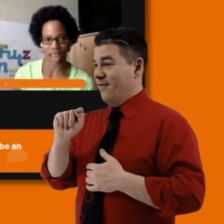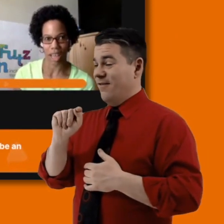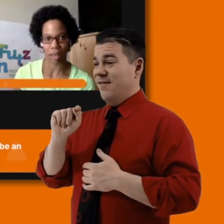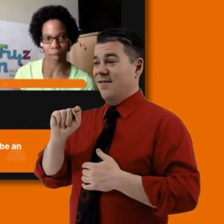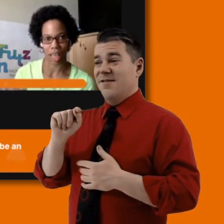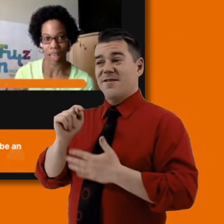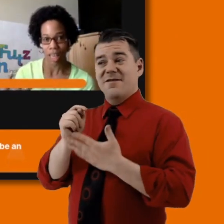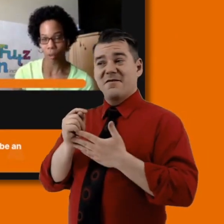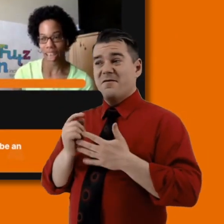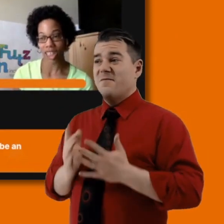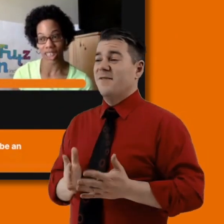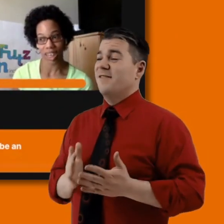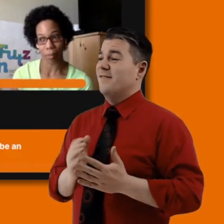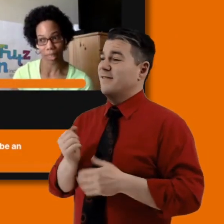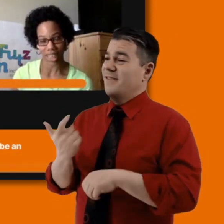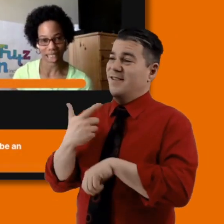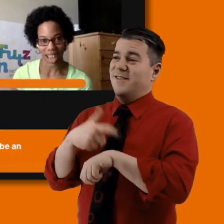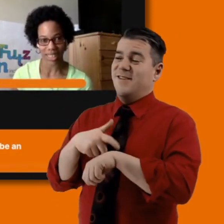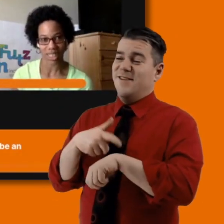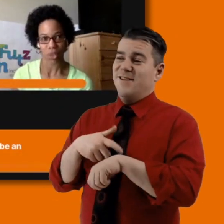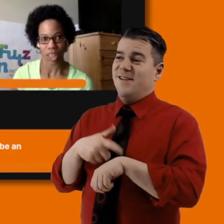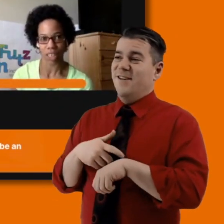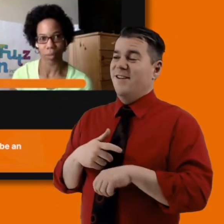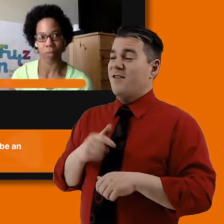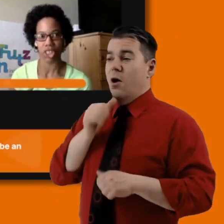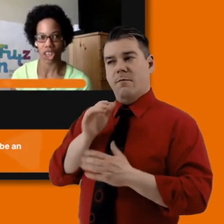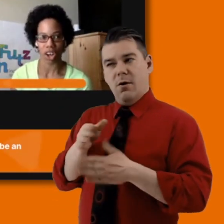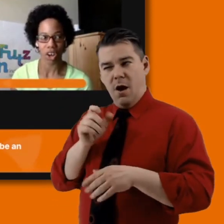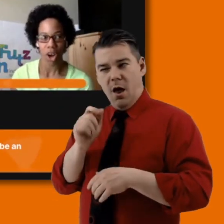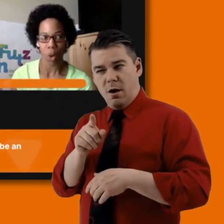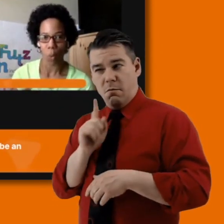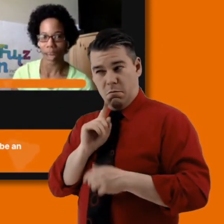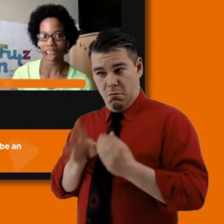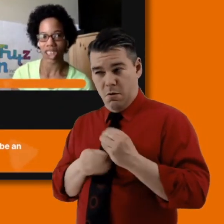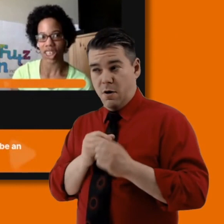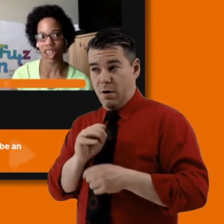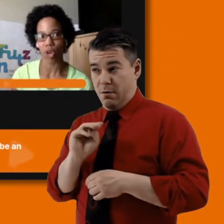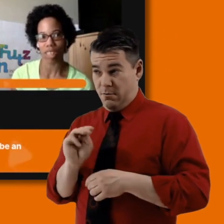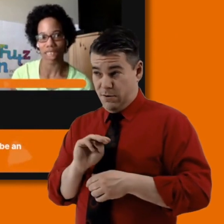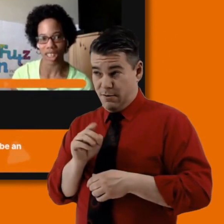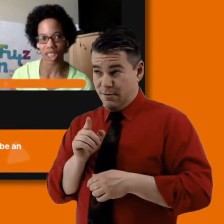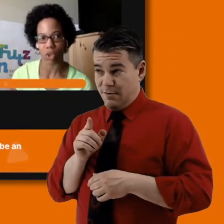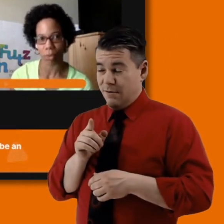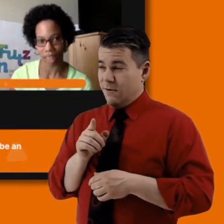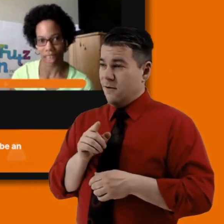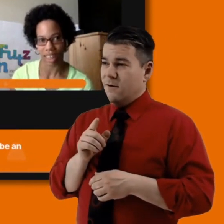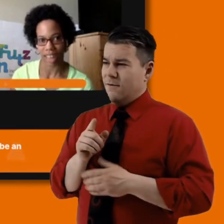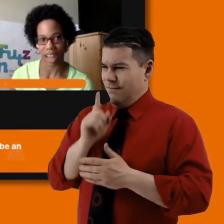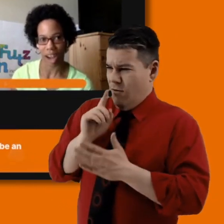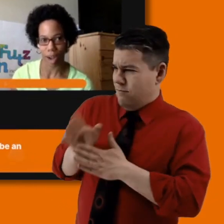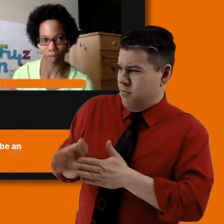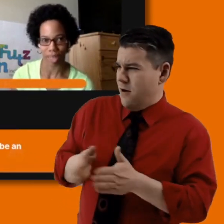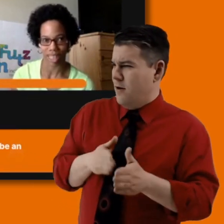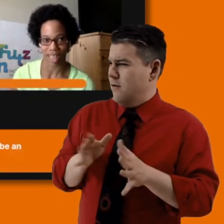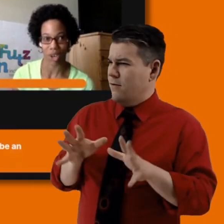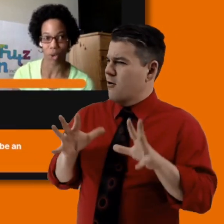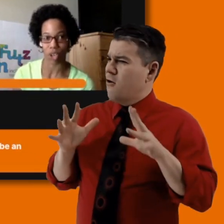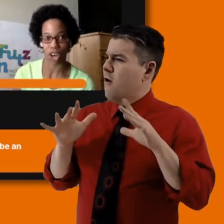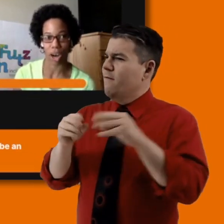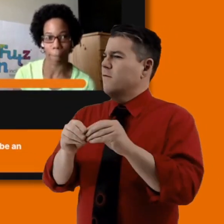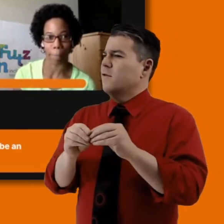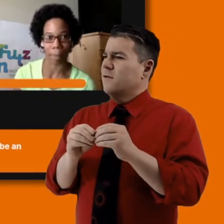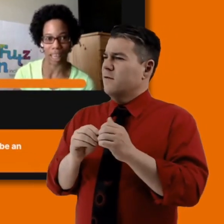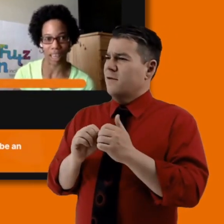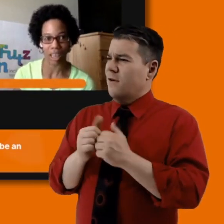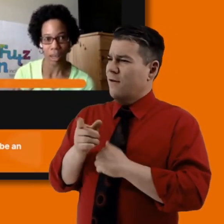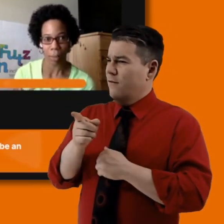all the time. And we actually didn't plan to ask this question, but Michelle, what actually goes into planning that conference? Because I know